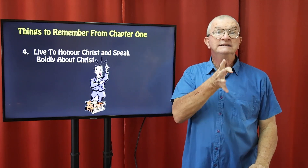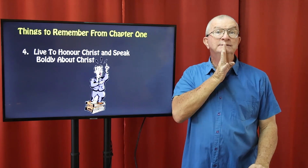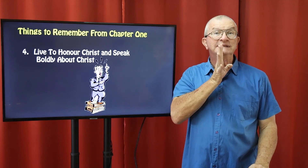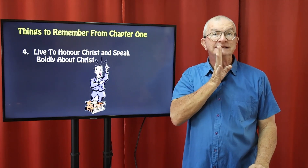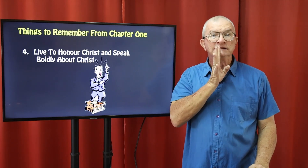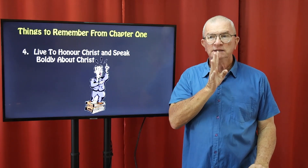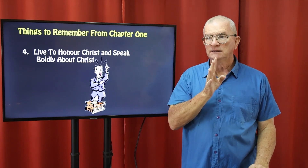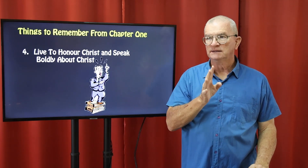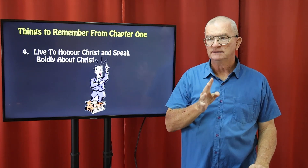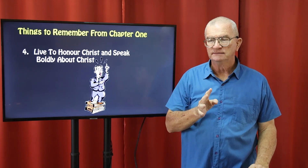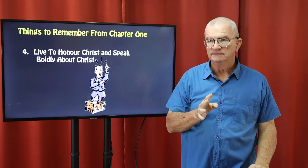When we speak,